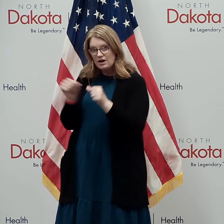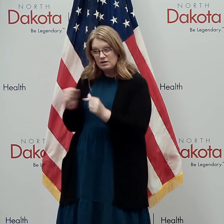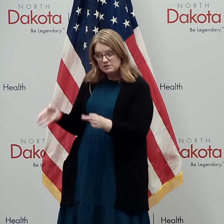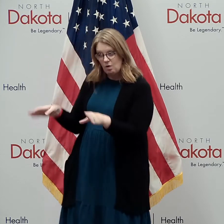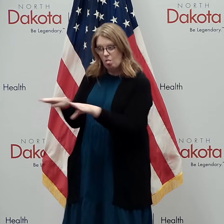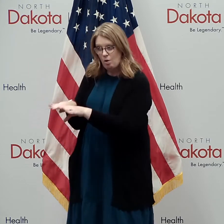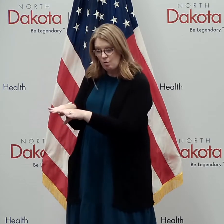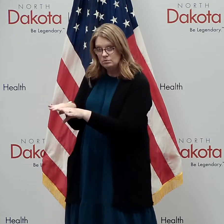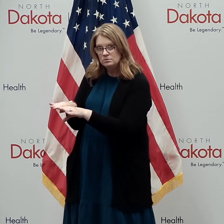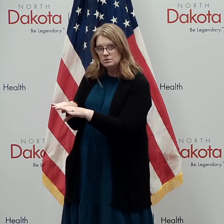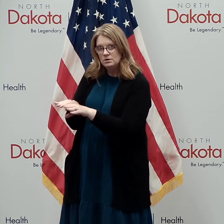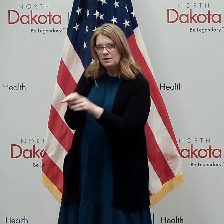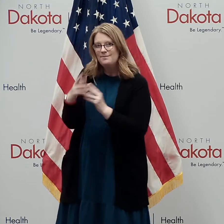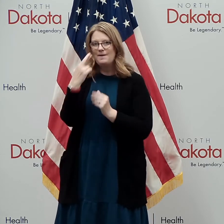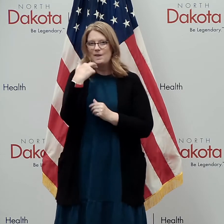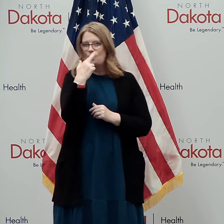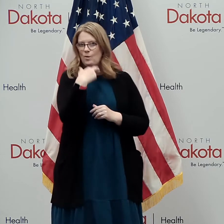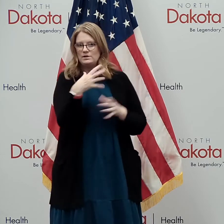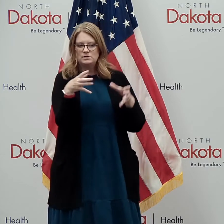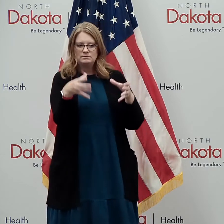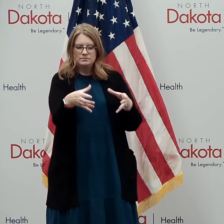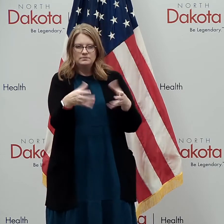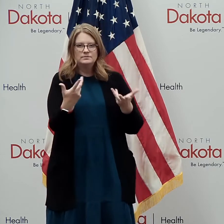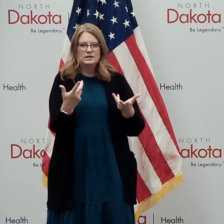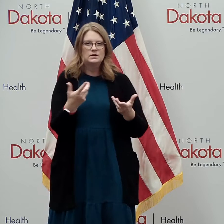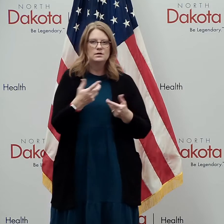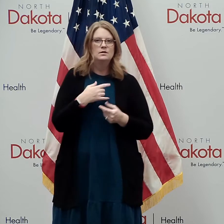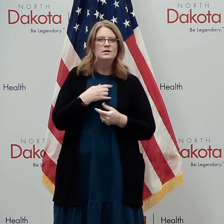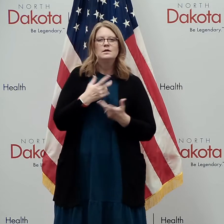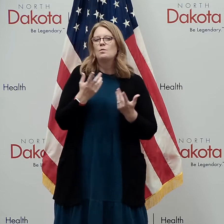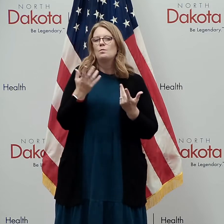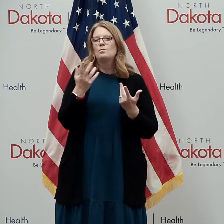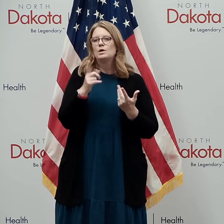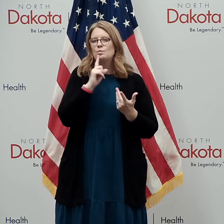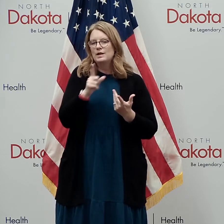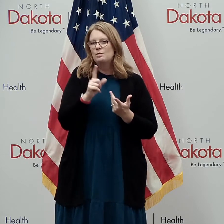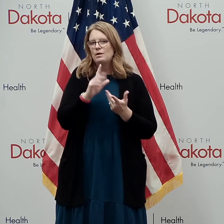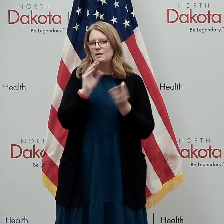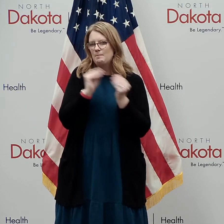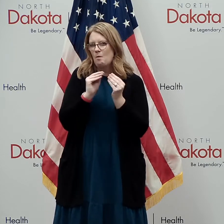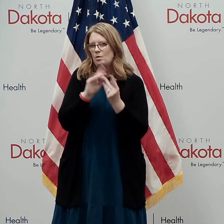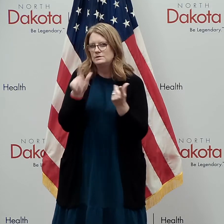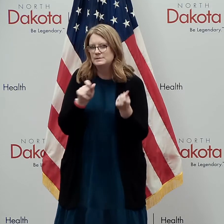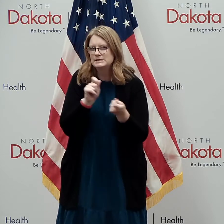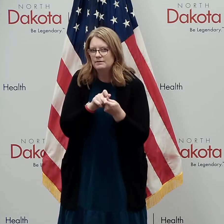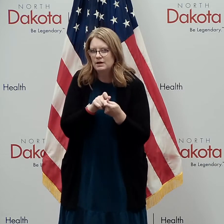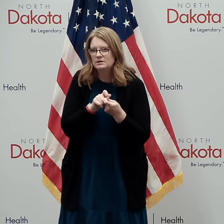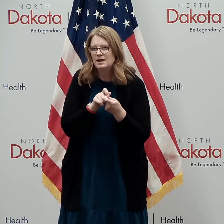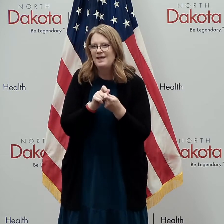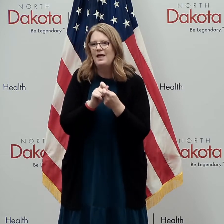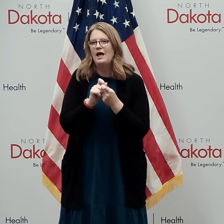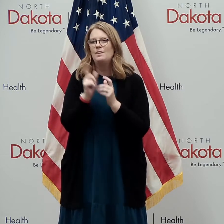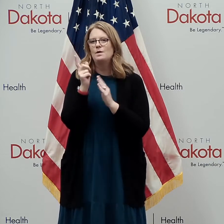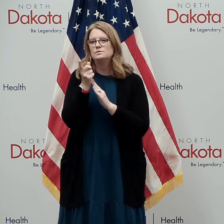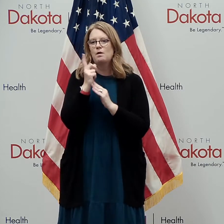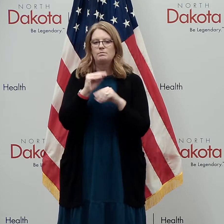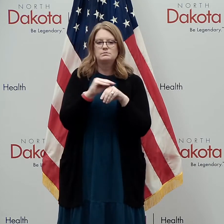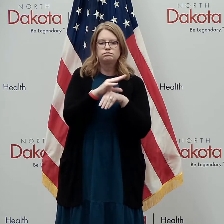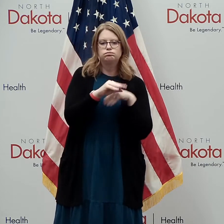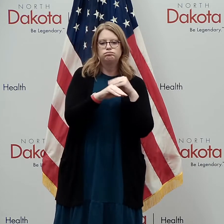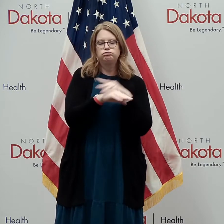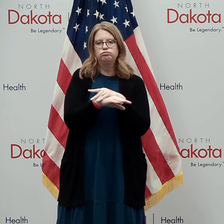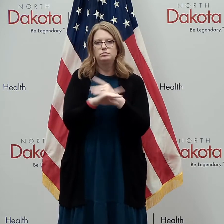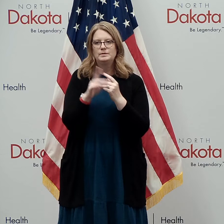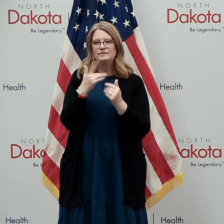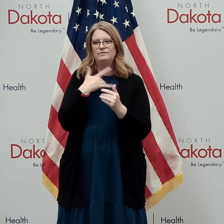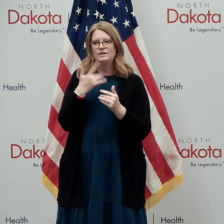the scalpel versus the sledgehammer approach, because again, we're trying to reduce transmissible moments where they might